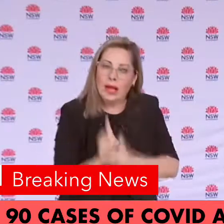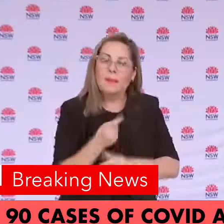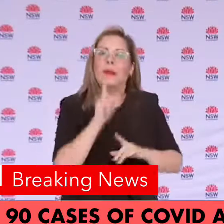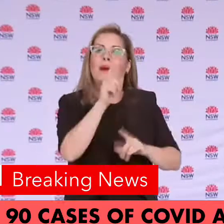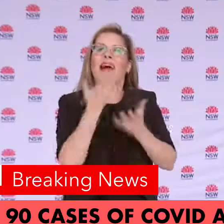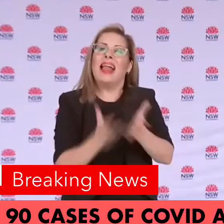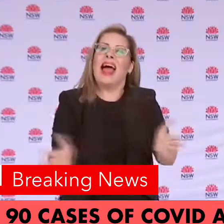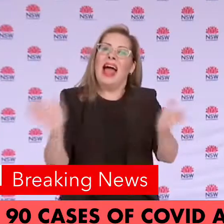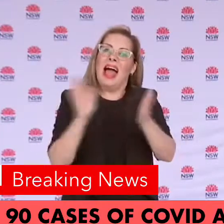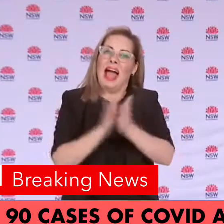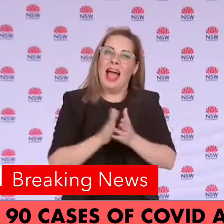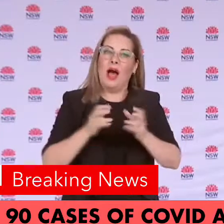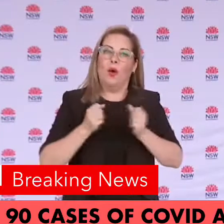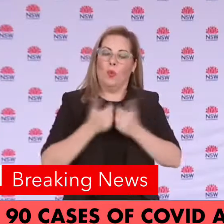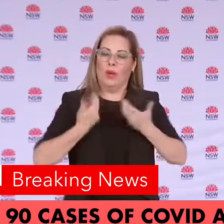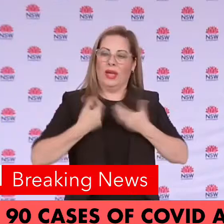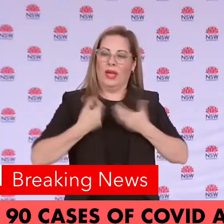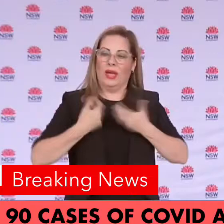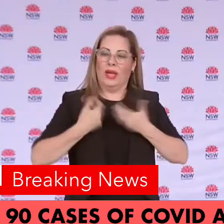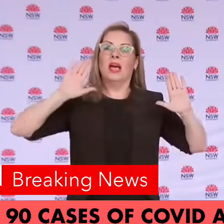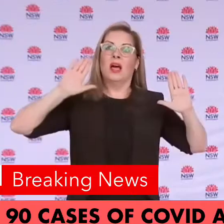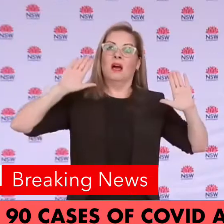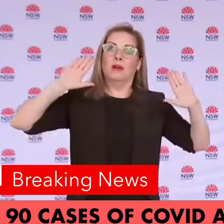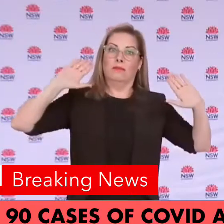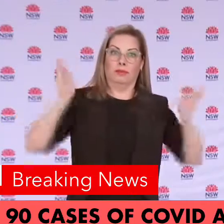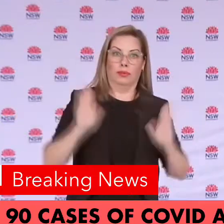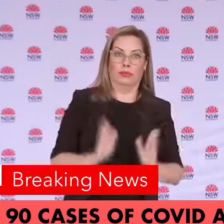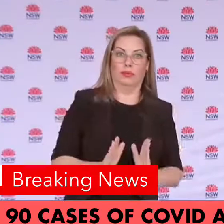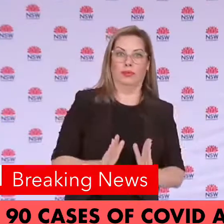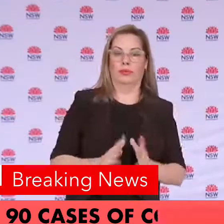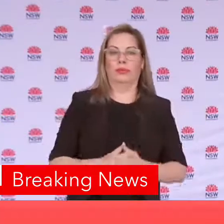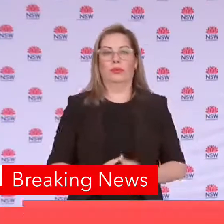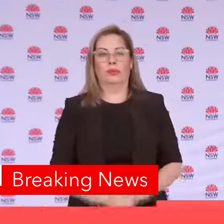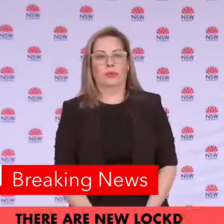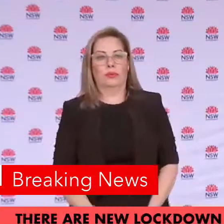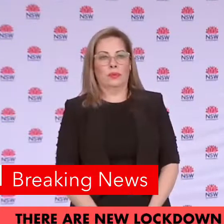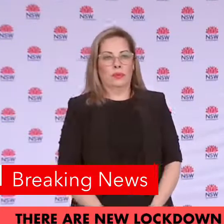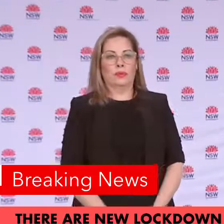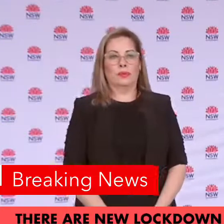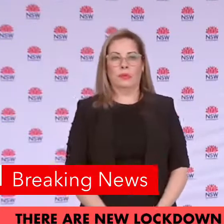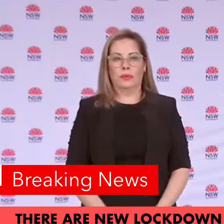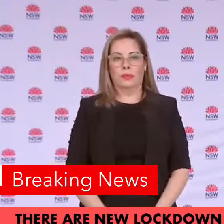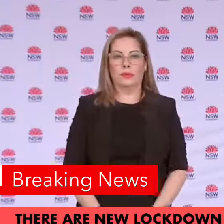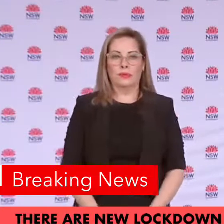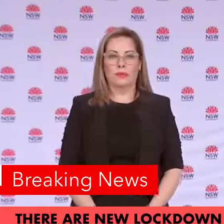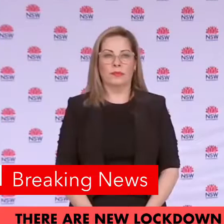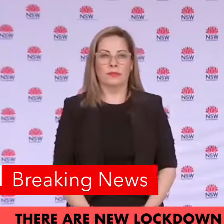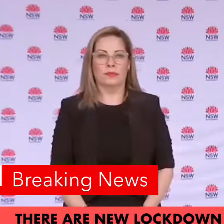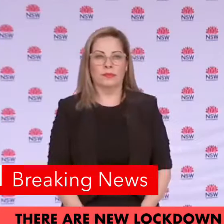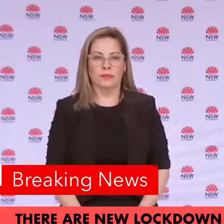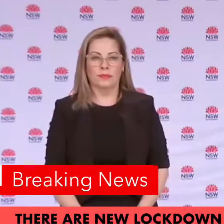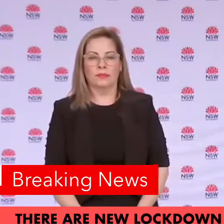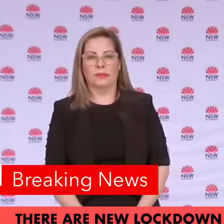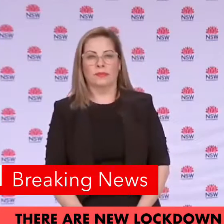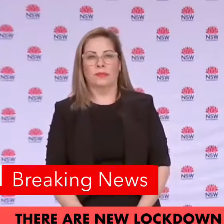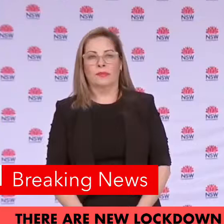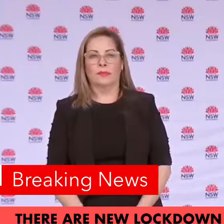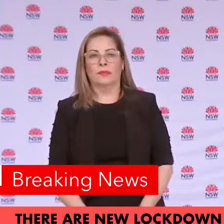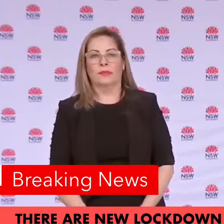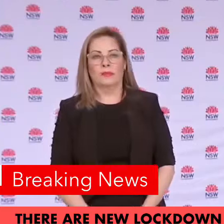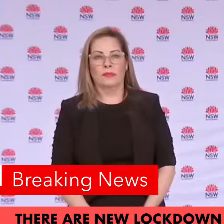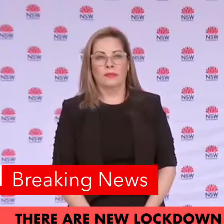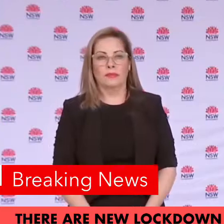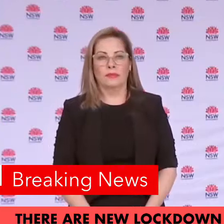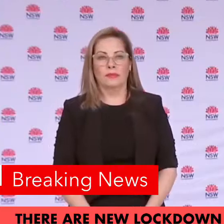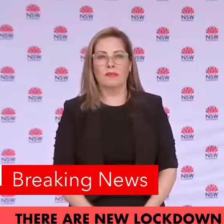the response and the actions of individuals. Dr. Chan, do you have any idea just how many people are in isolation? I mean, the